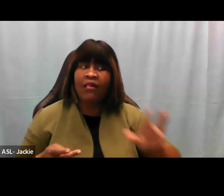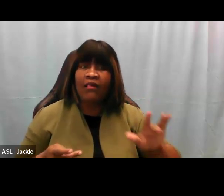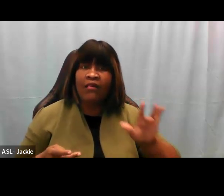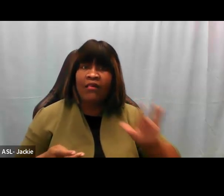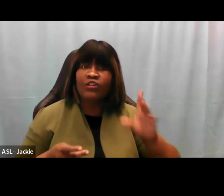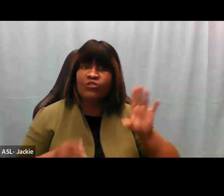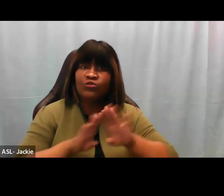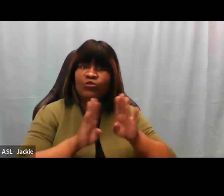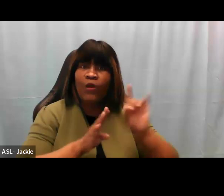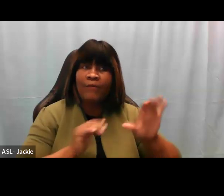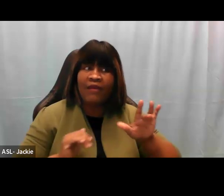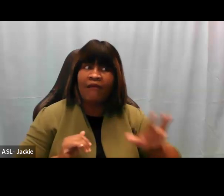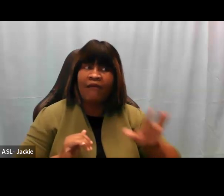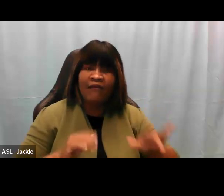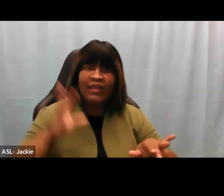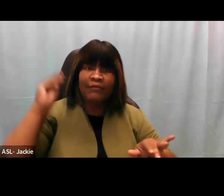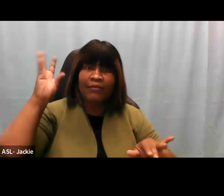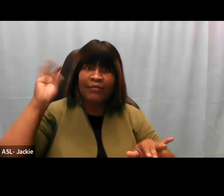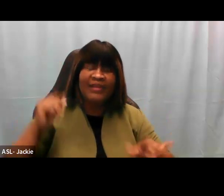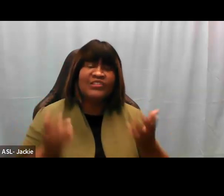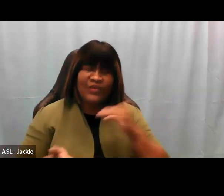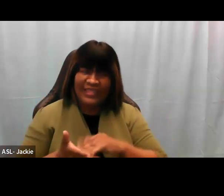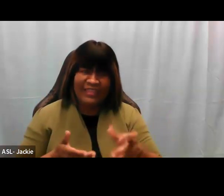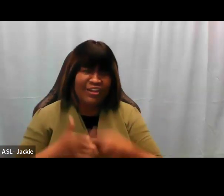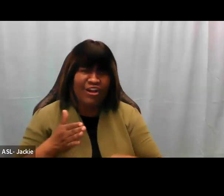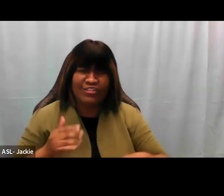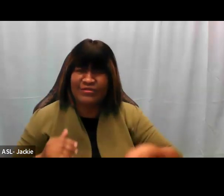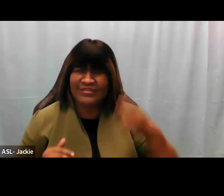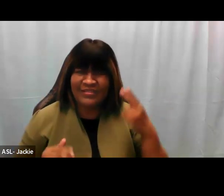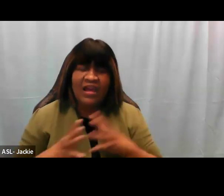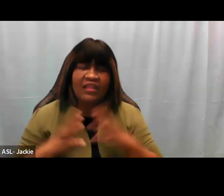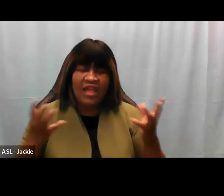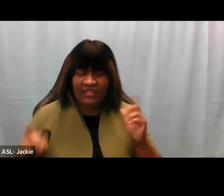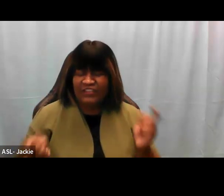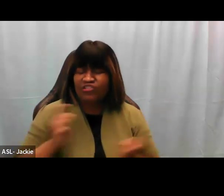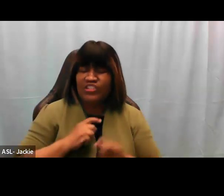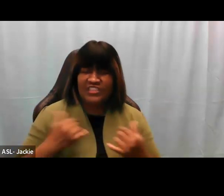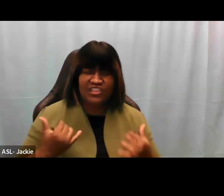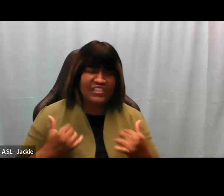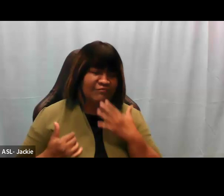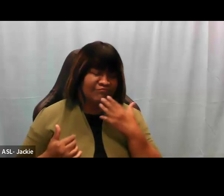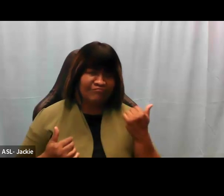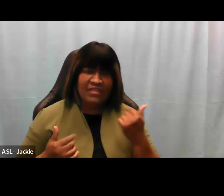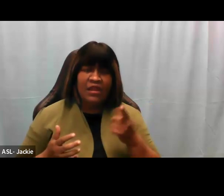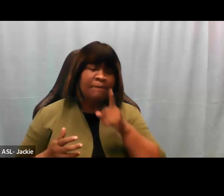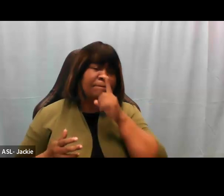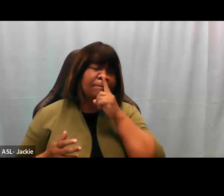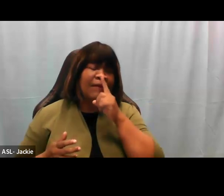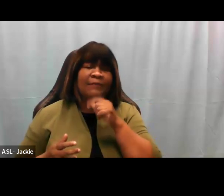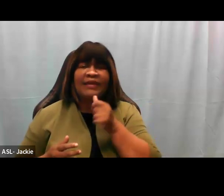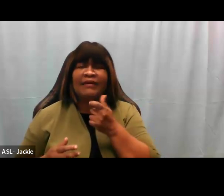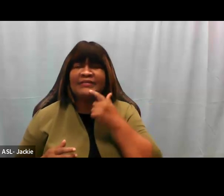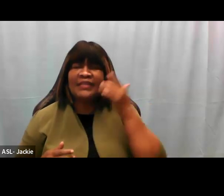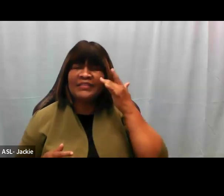under durable medical equipment, so the costs were astronomical. Well, a lot of that is changing. I mean, I'm not going to say the